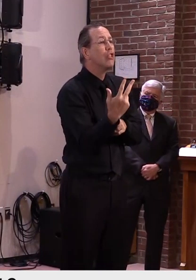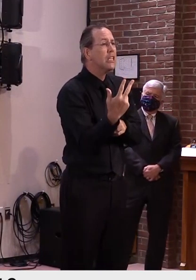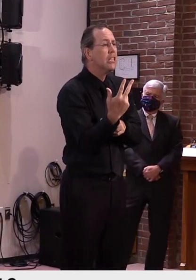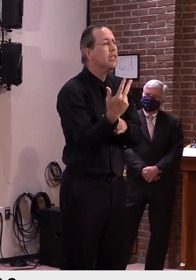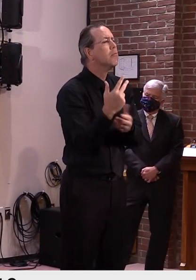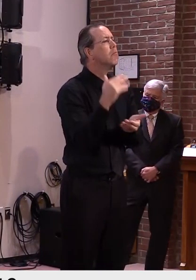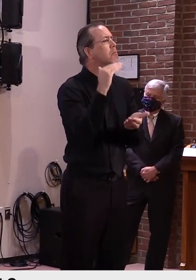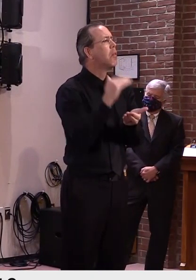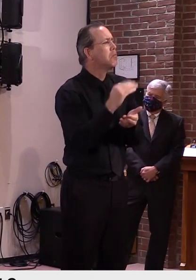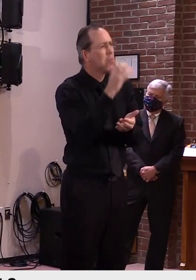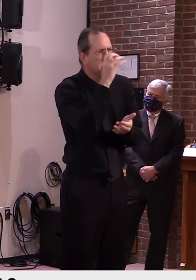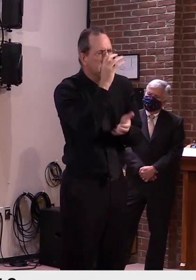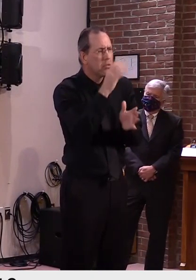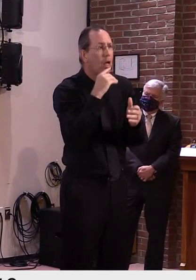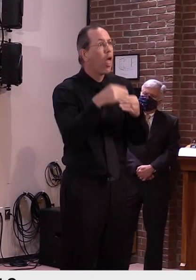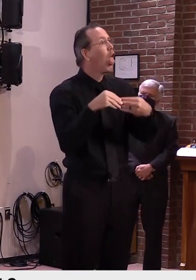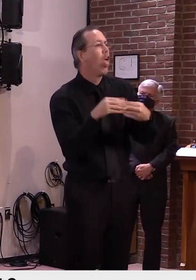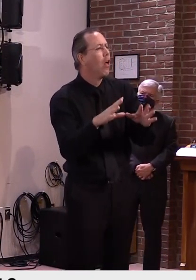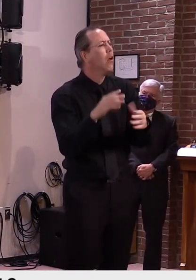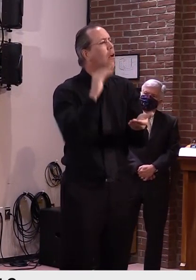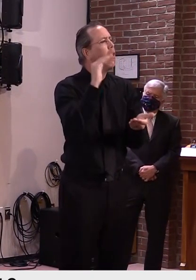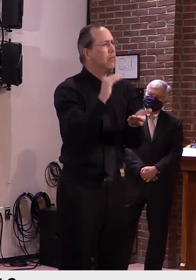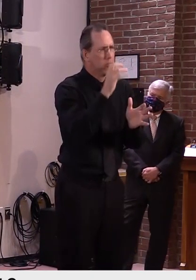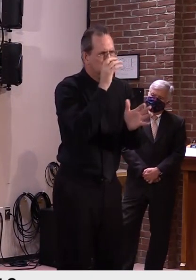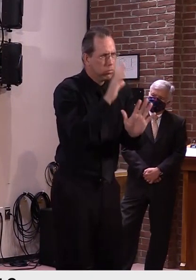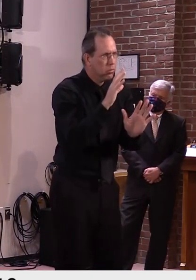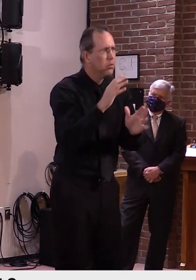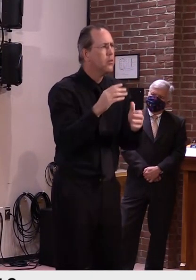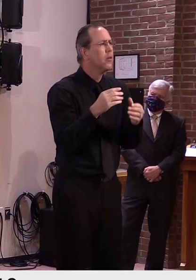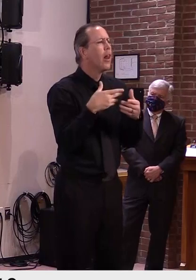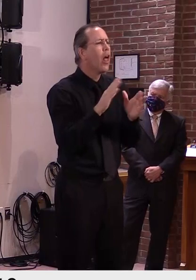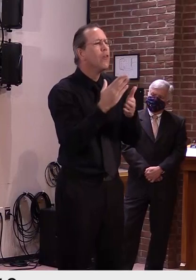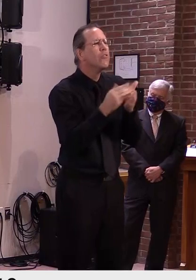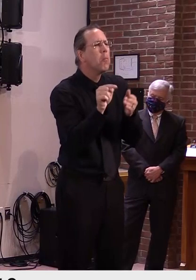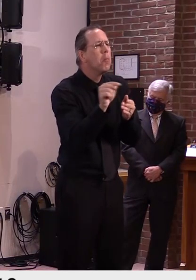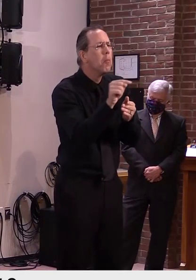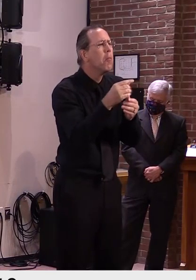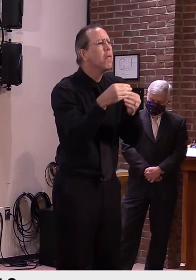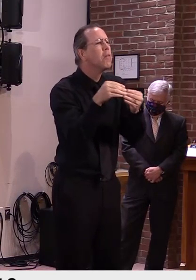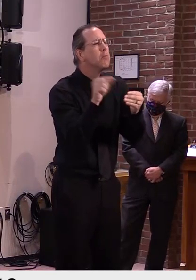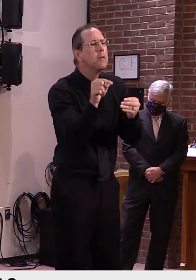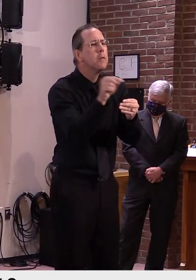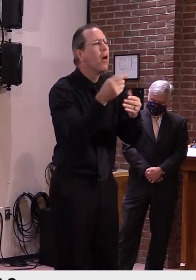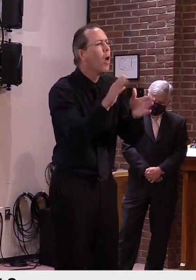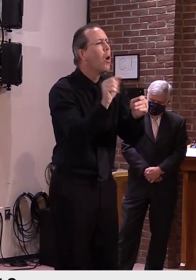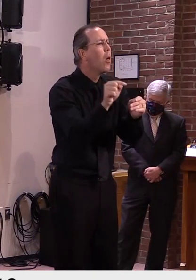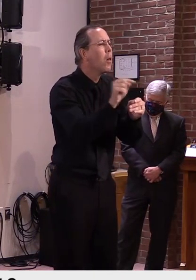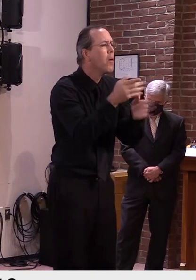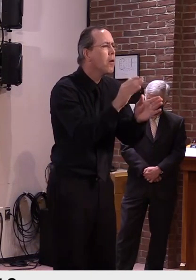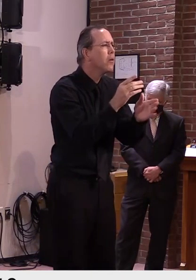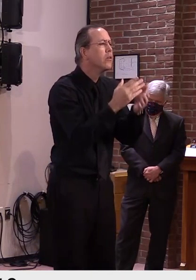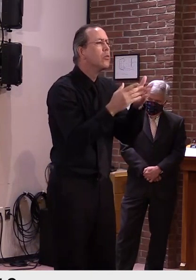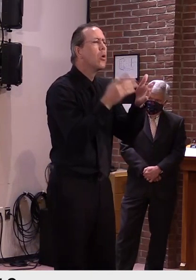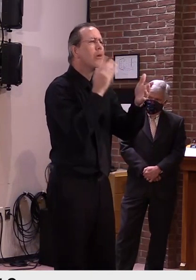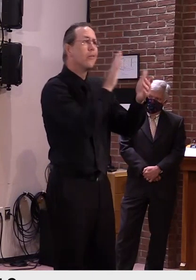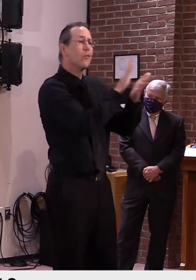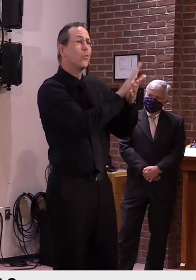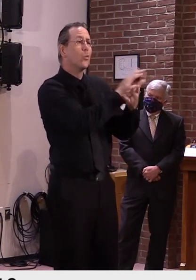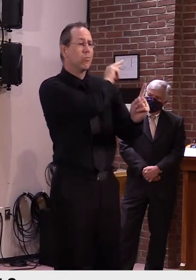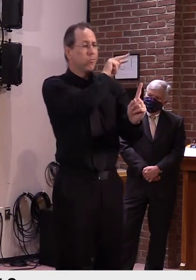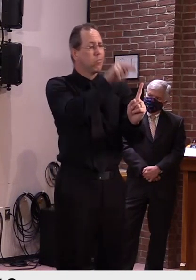stringent measures, but under step three, schools have additional flexibility on how to implement them. We opened our schools under step